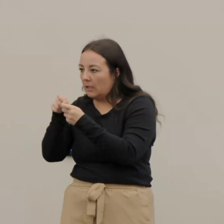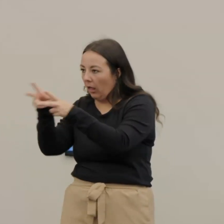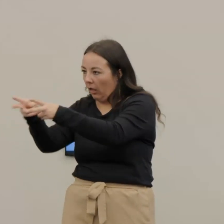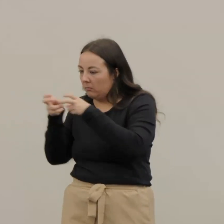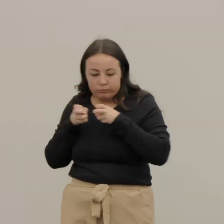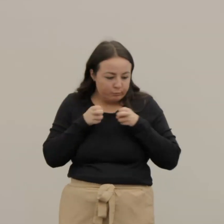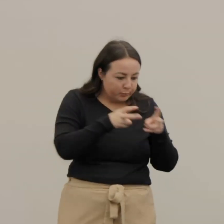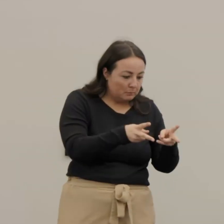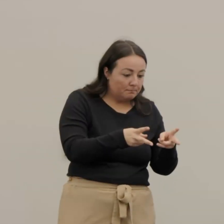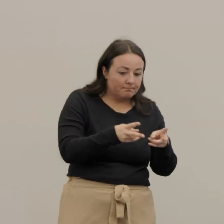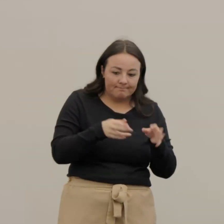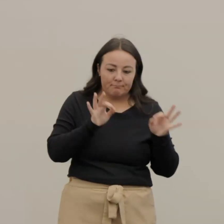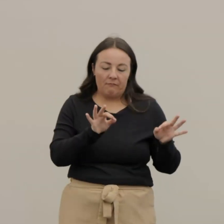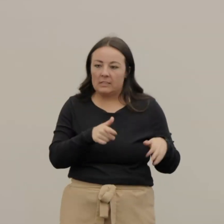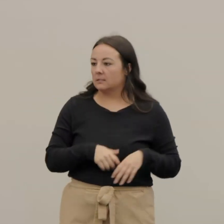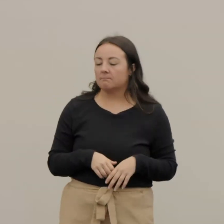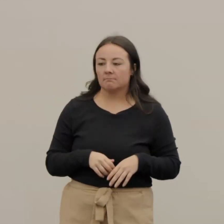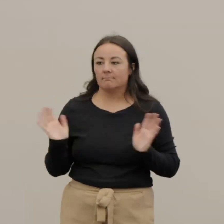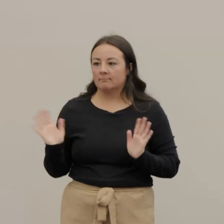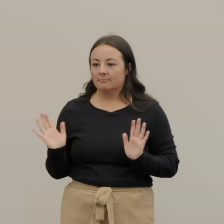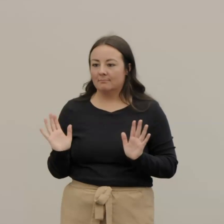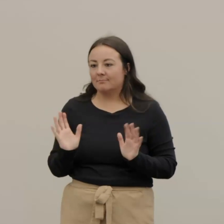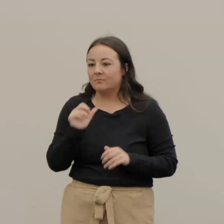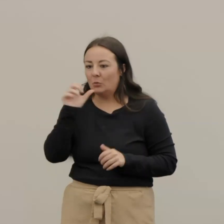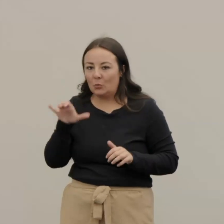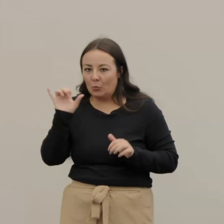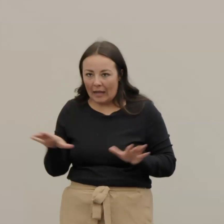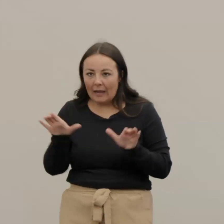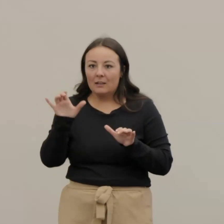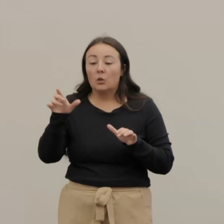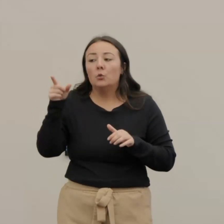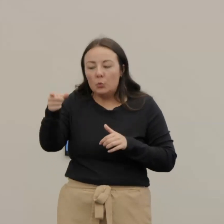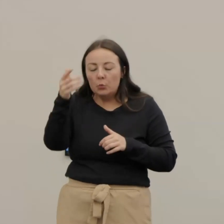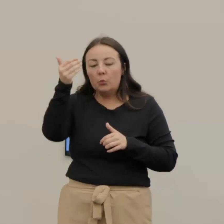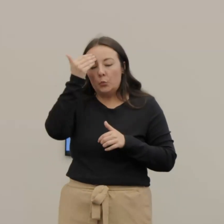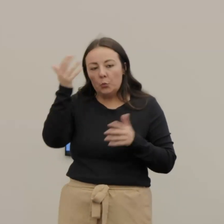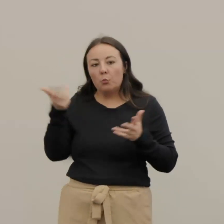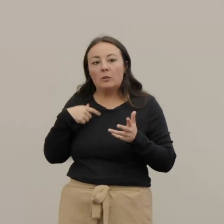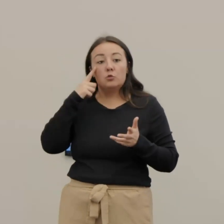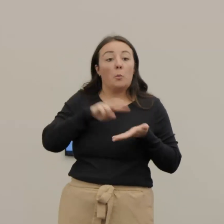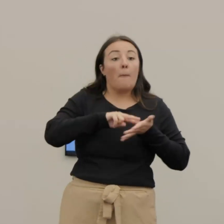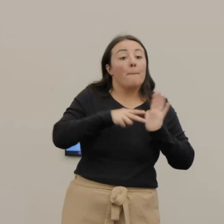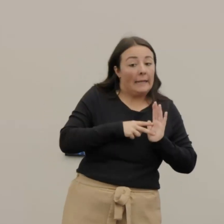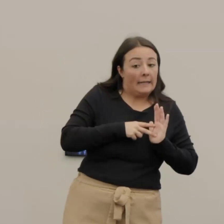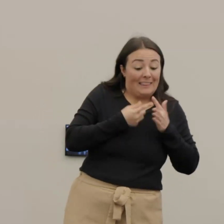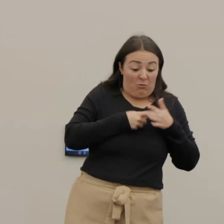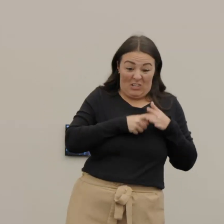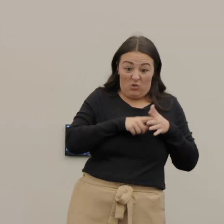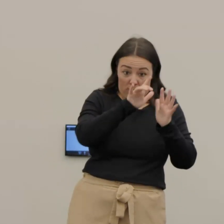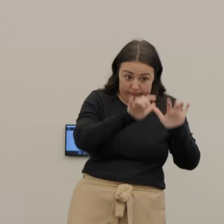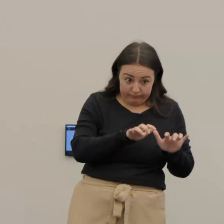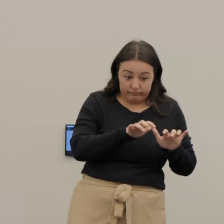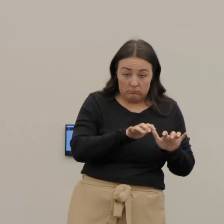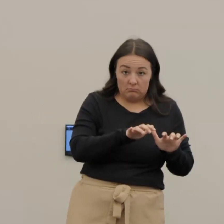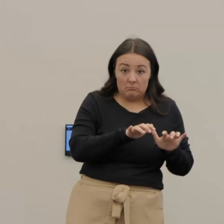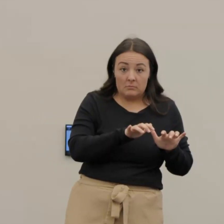back and go, oh, this is it, this is perfect. You knew what you meant in the original. And